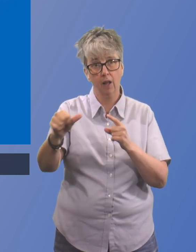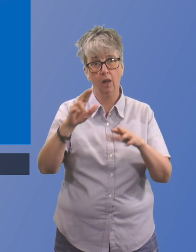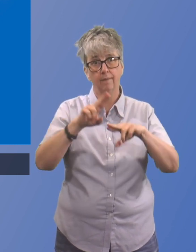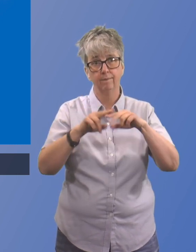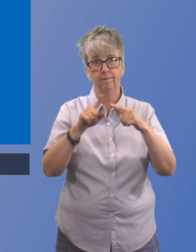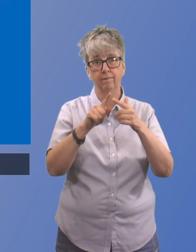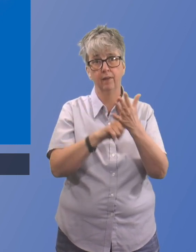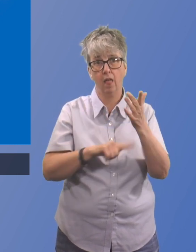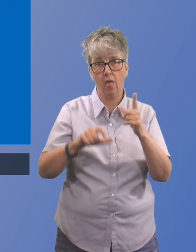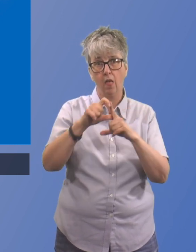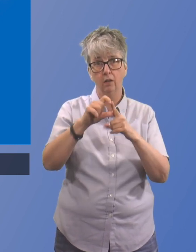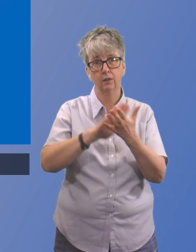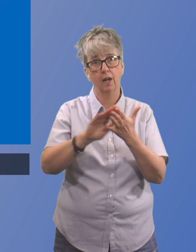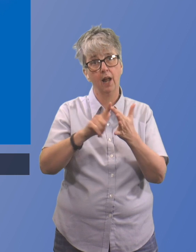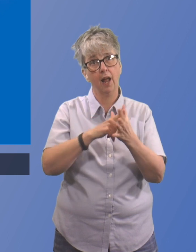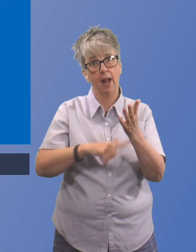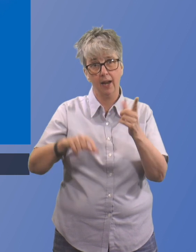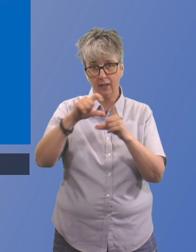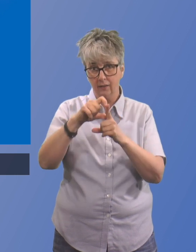for an older people's inpatient ward.